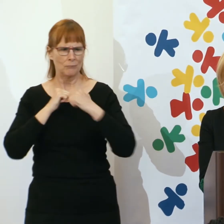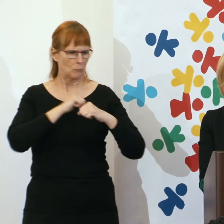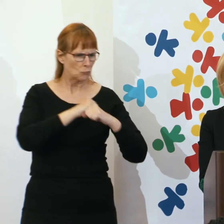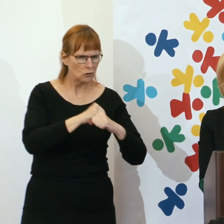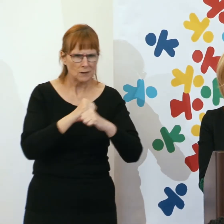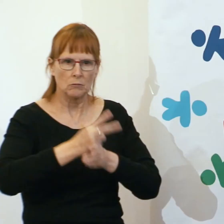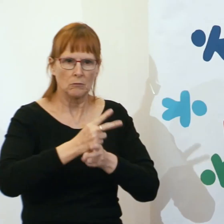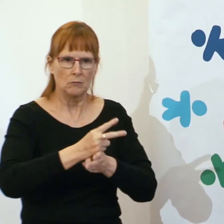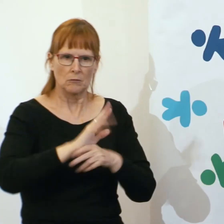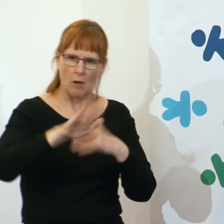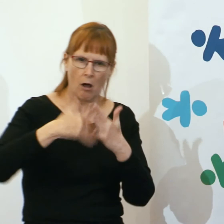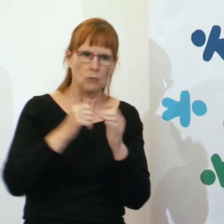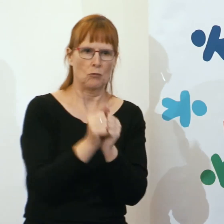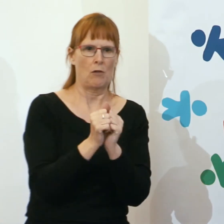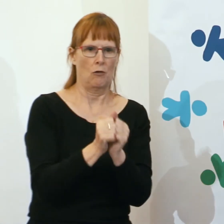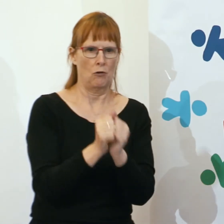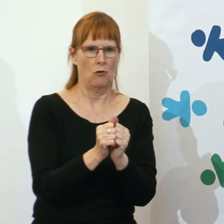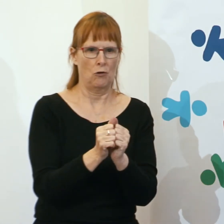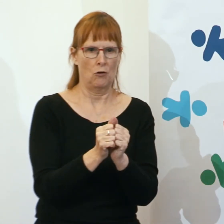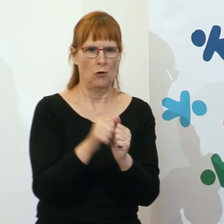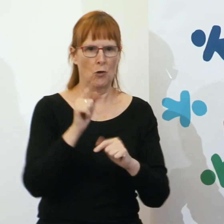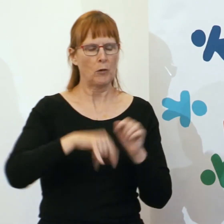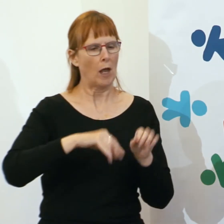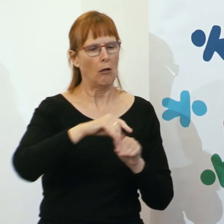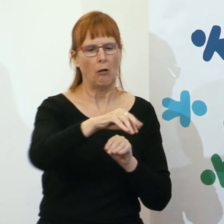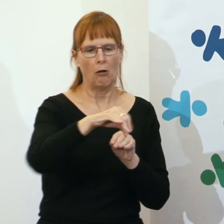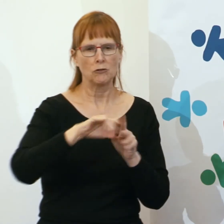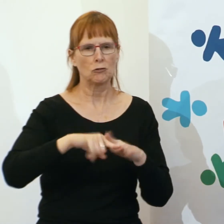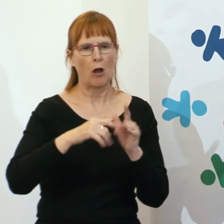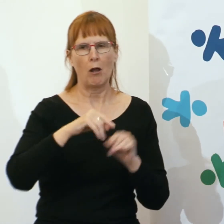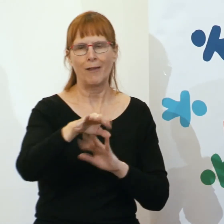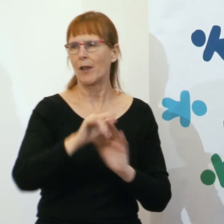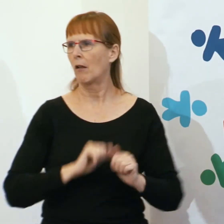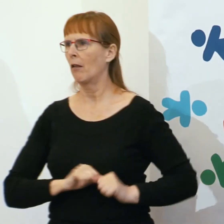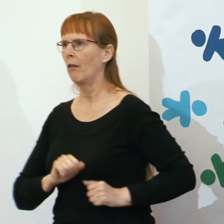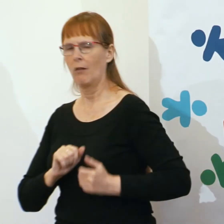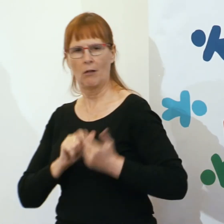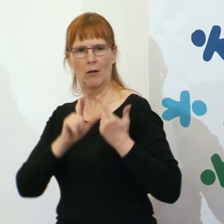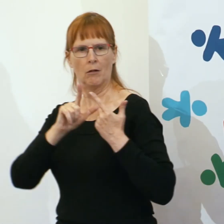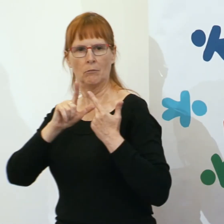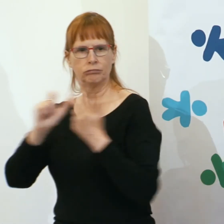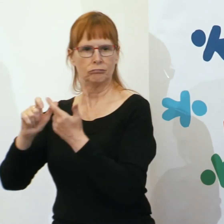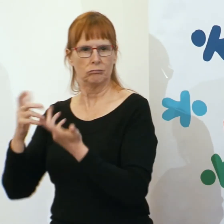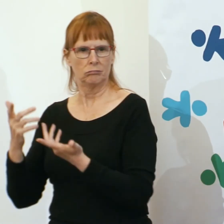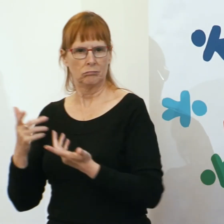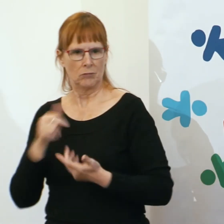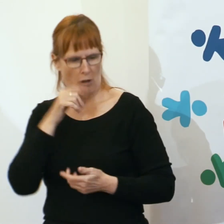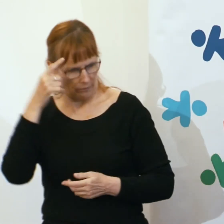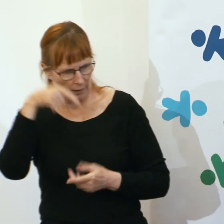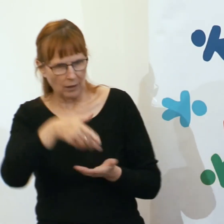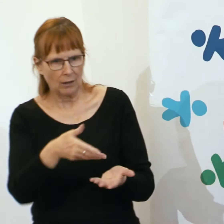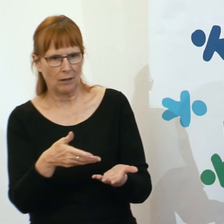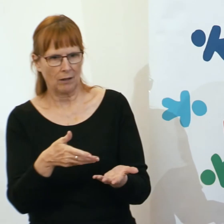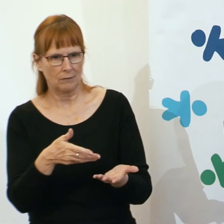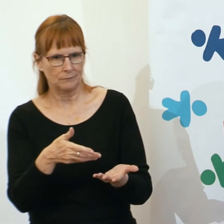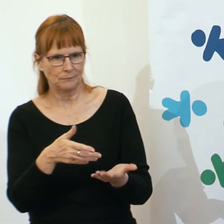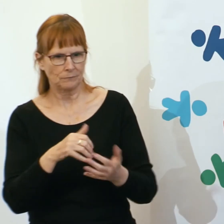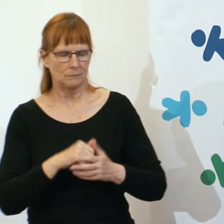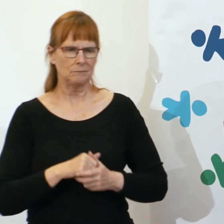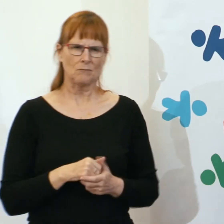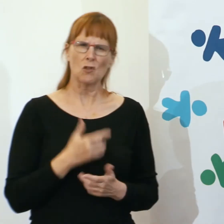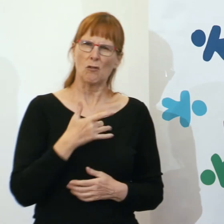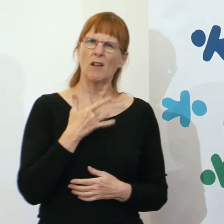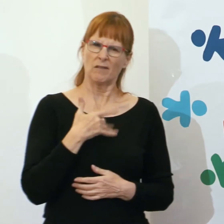everyone. I think that all of this sums up to me the